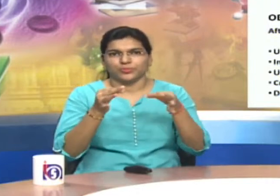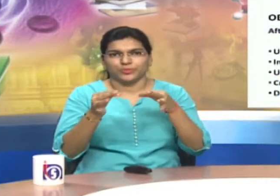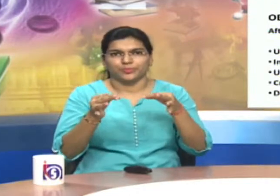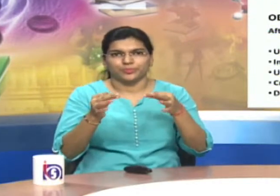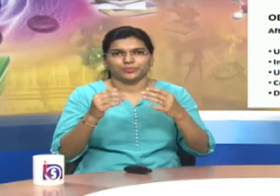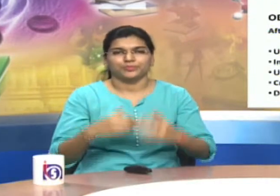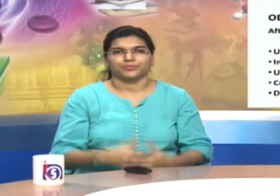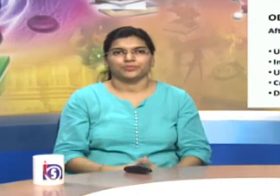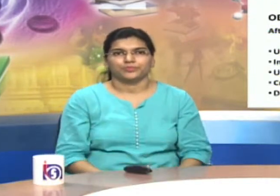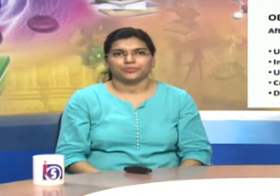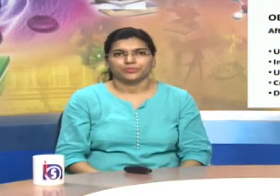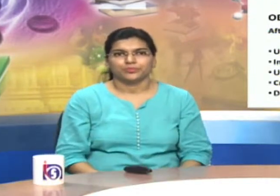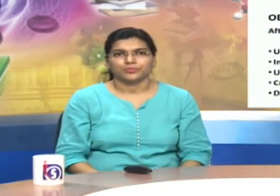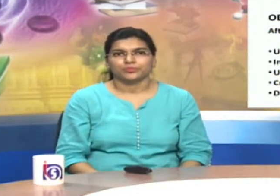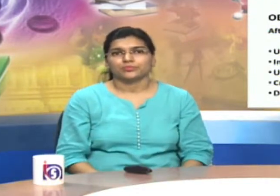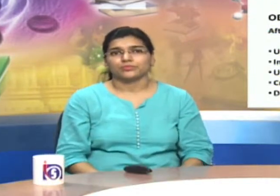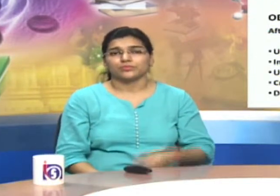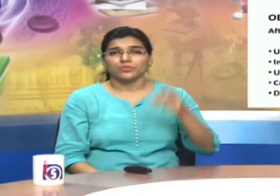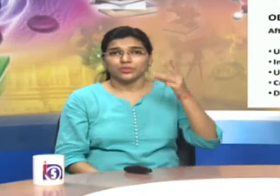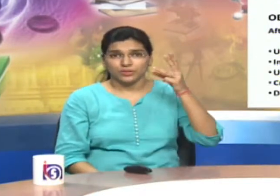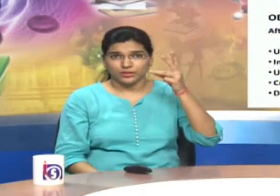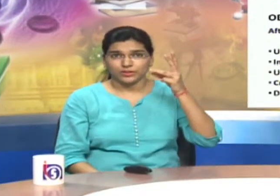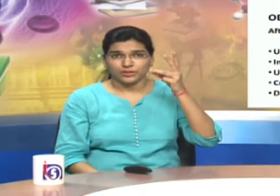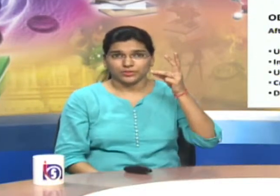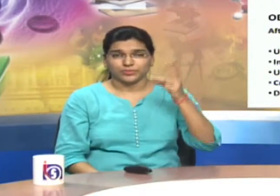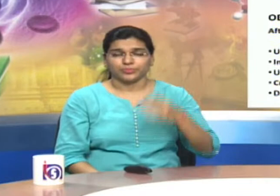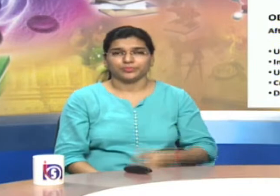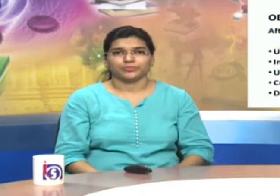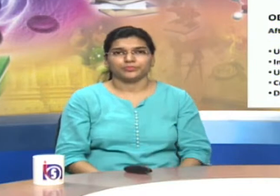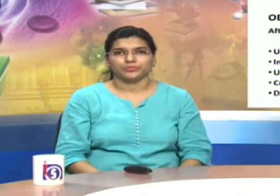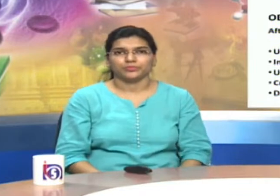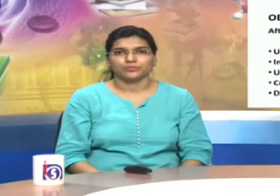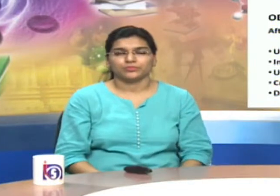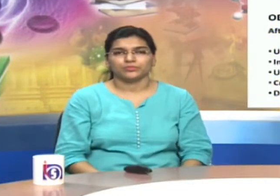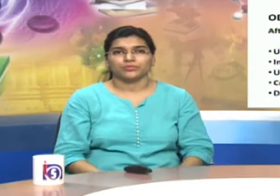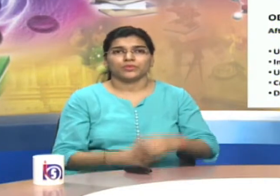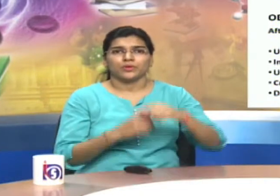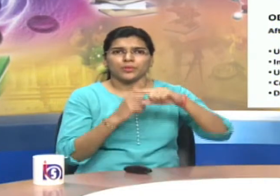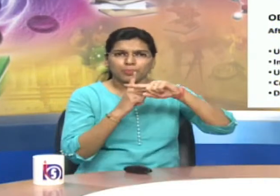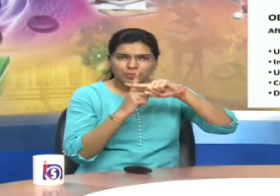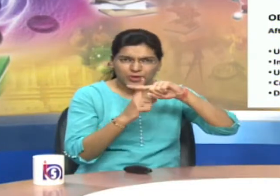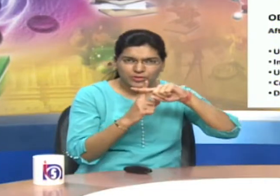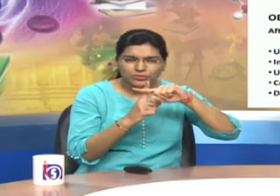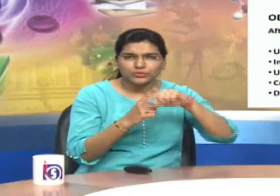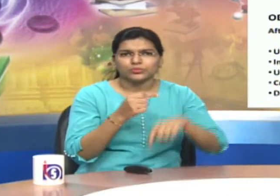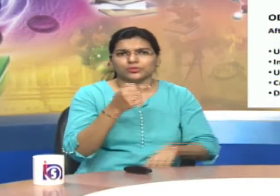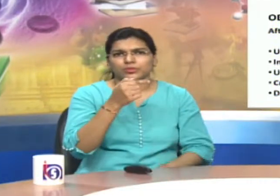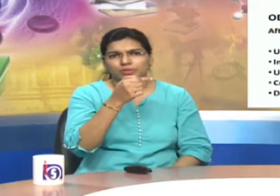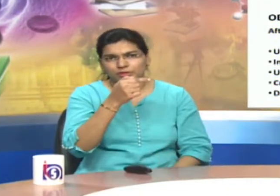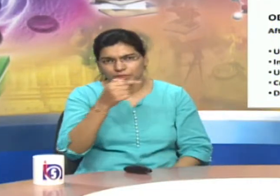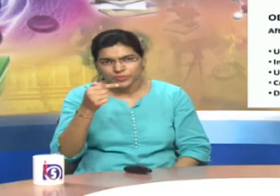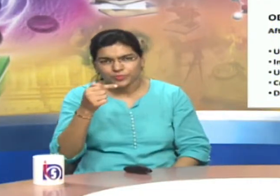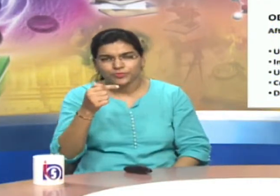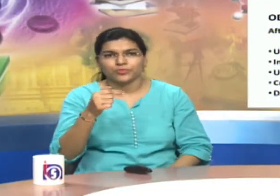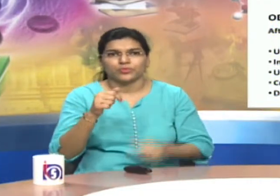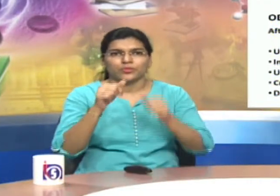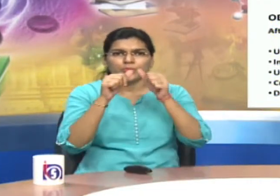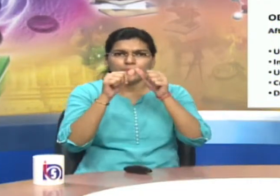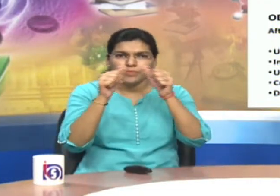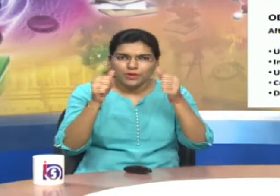How that I will be explaining to you in this video. The third objective is to use functions, all the